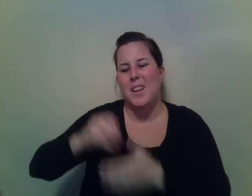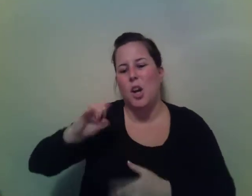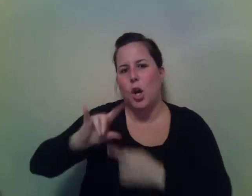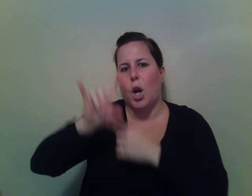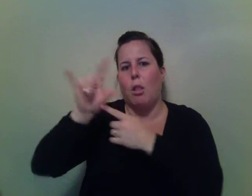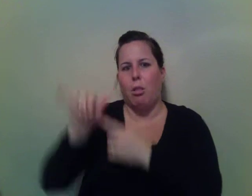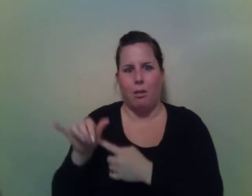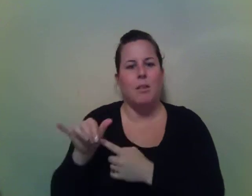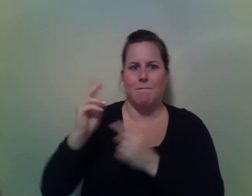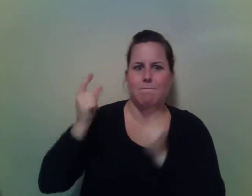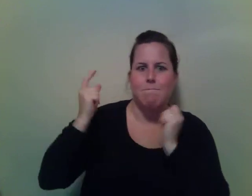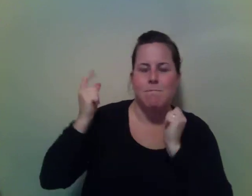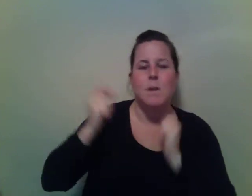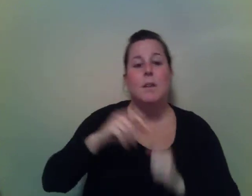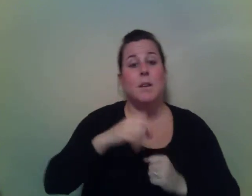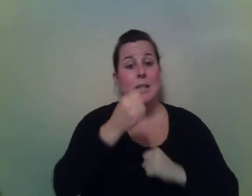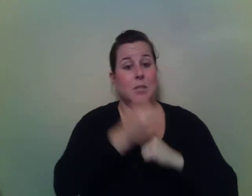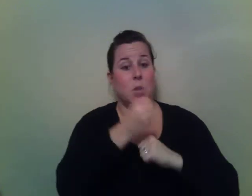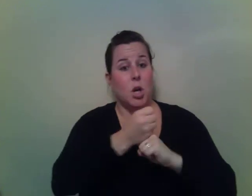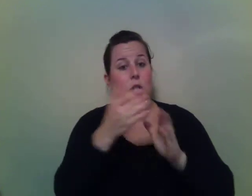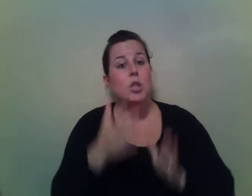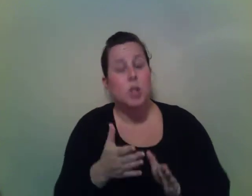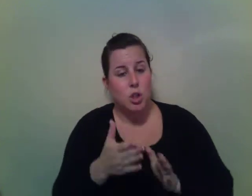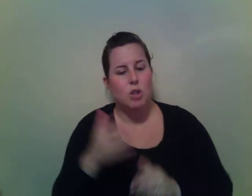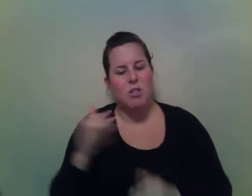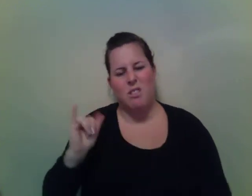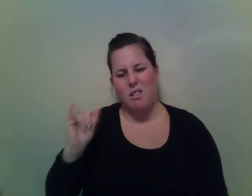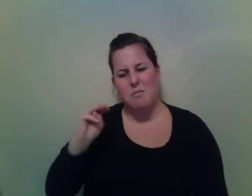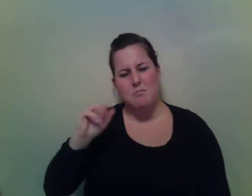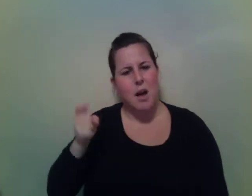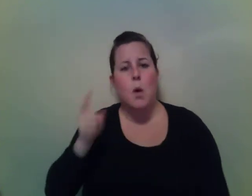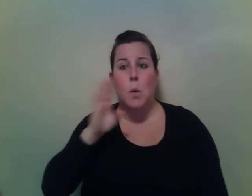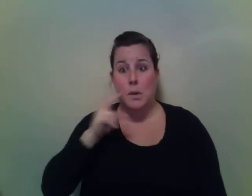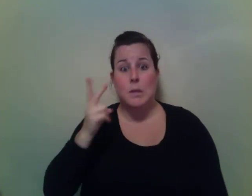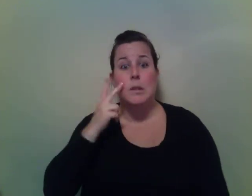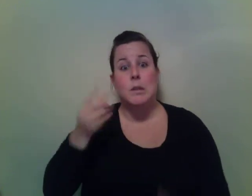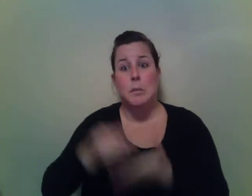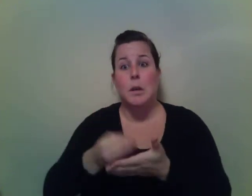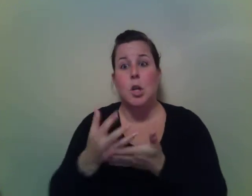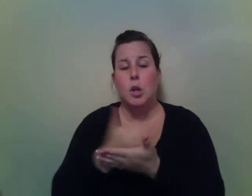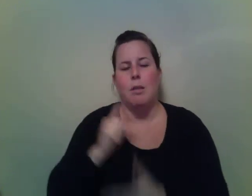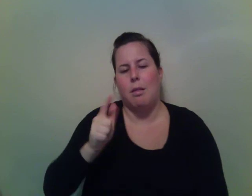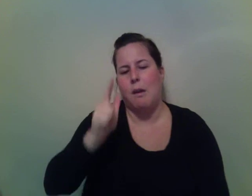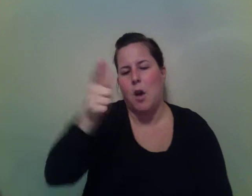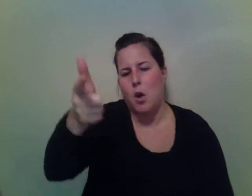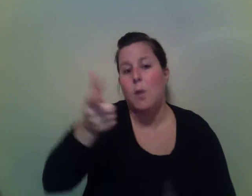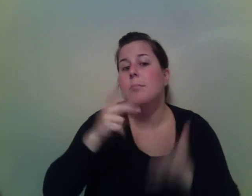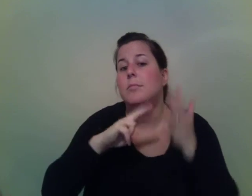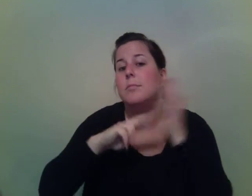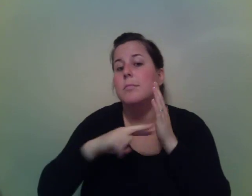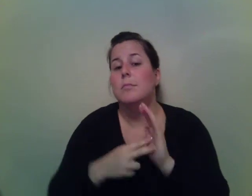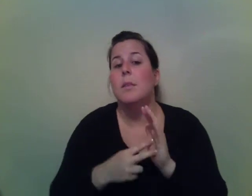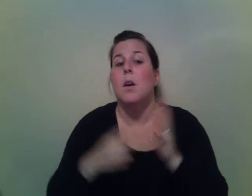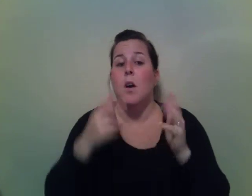the sponsor, or in this case, maybe Max, would see the money later. And what I mean by that is, after the first